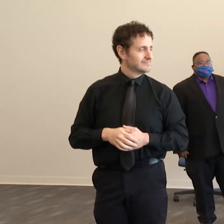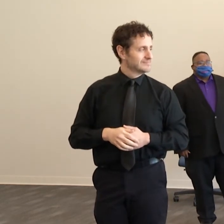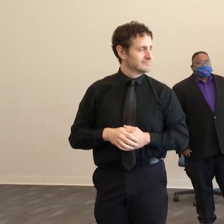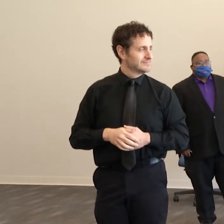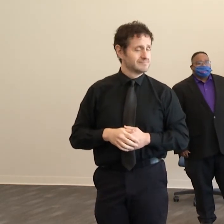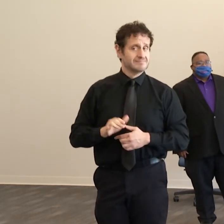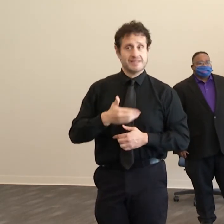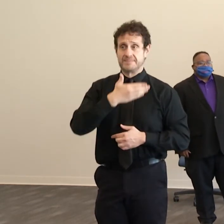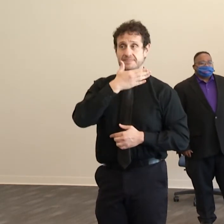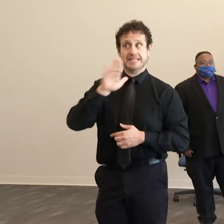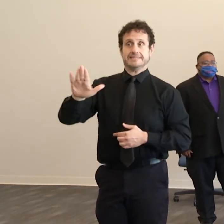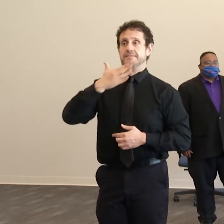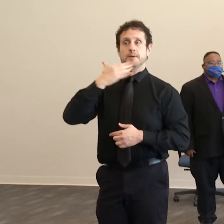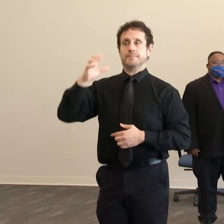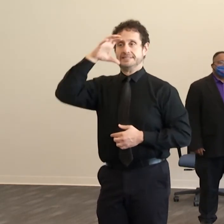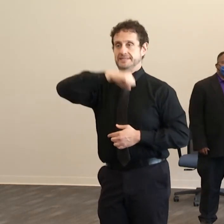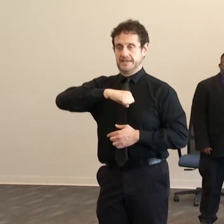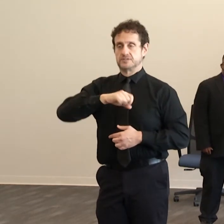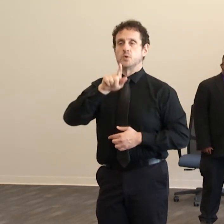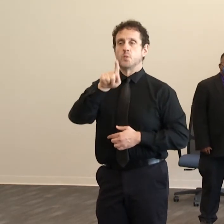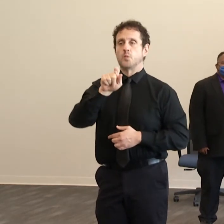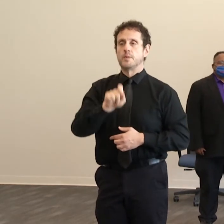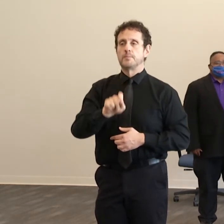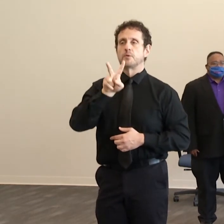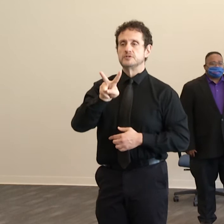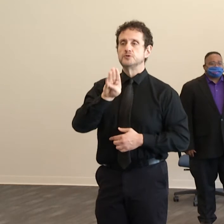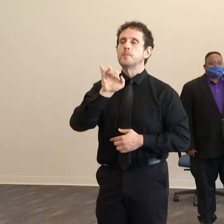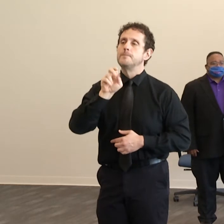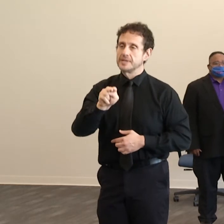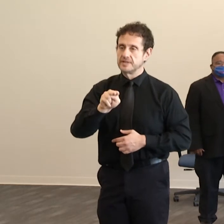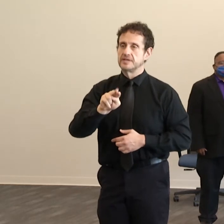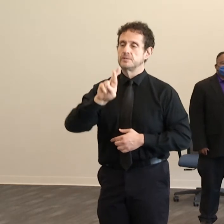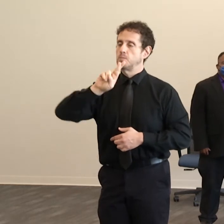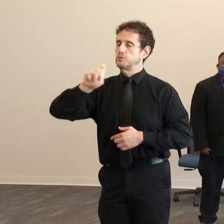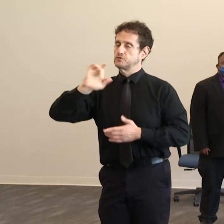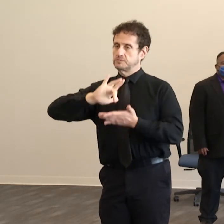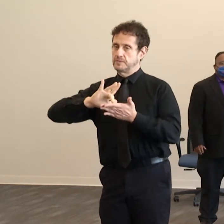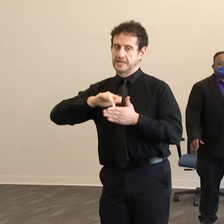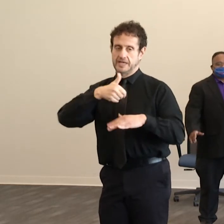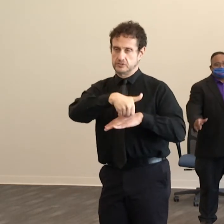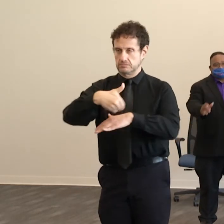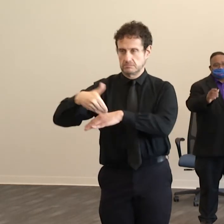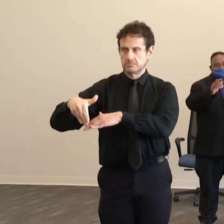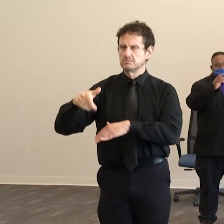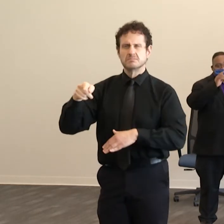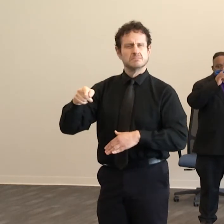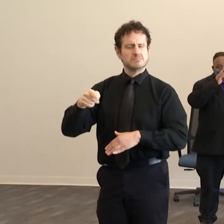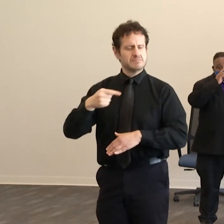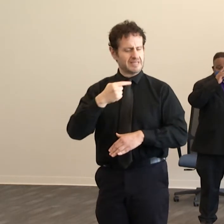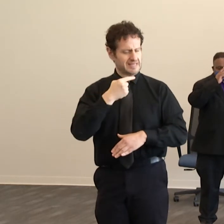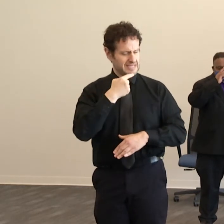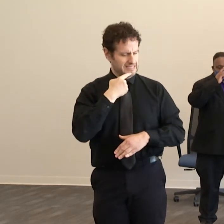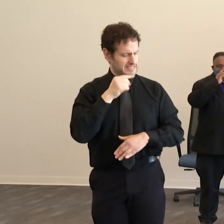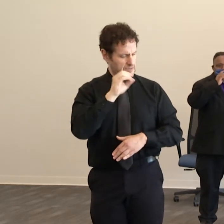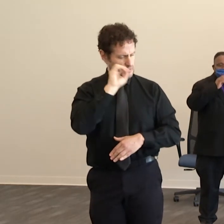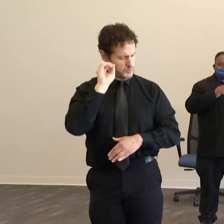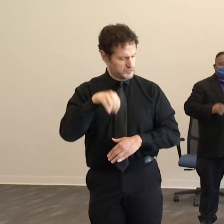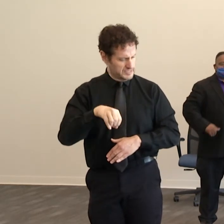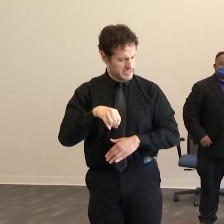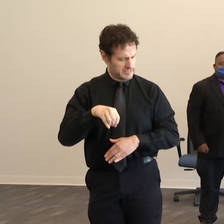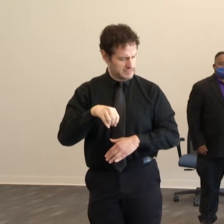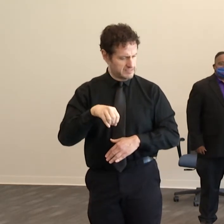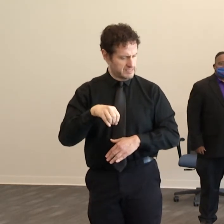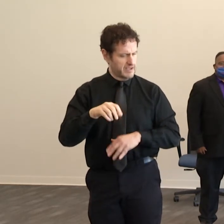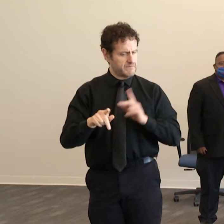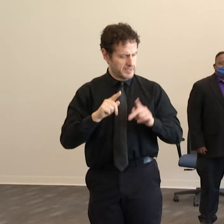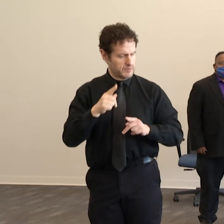That's the best estimate they could give us, 1.2 billion each year. And they gave you the 80% of vets also get their prescriptions